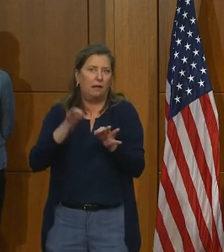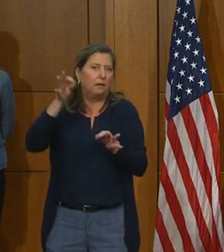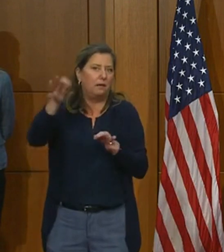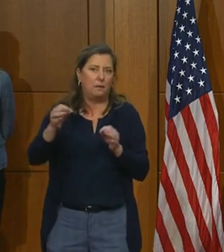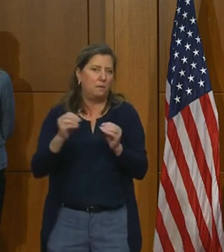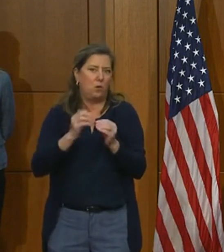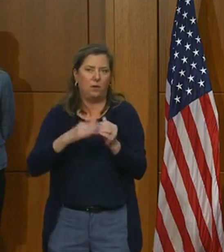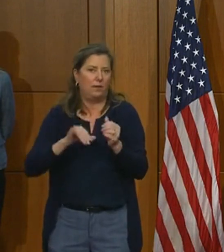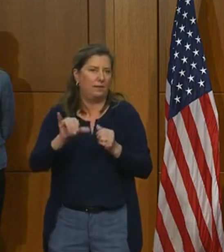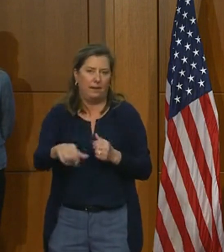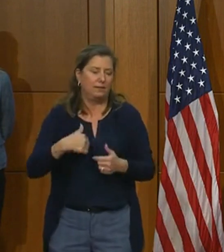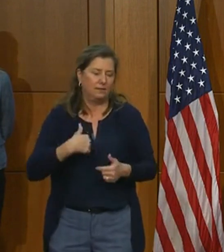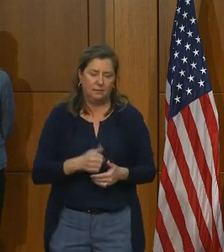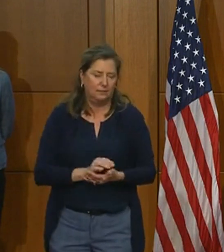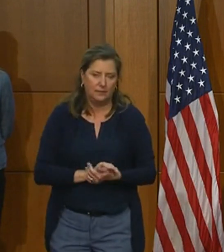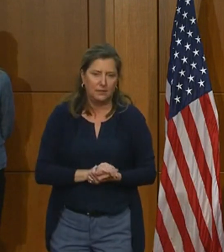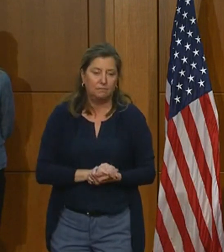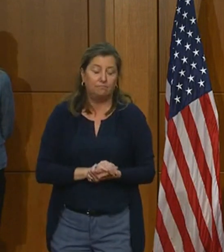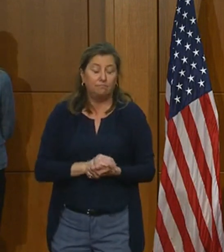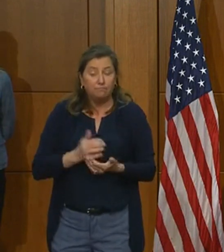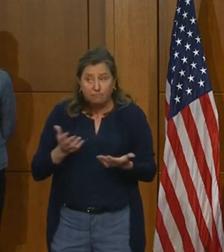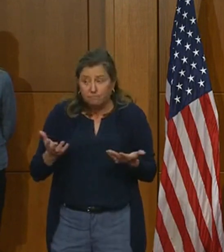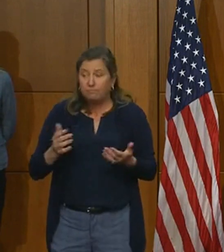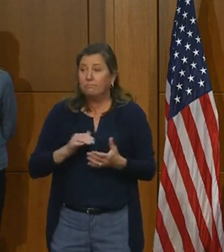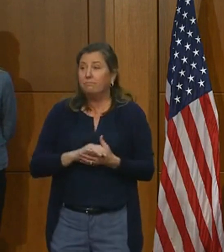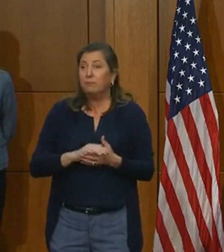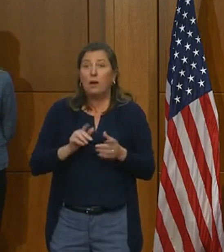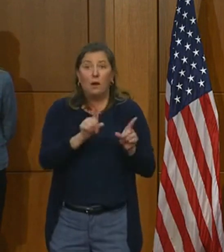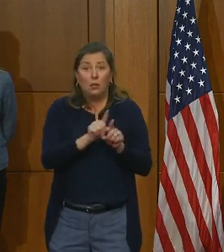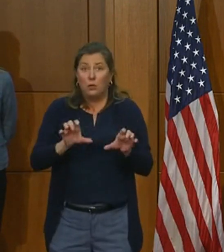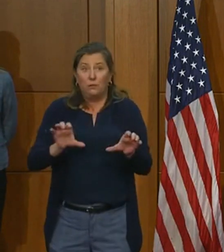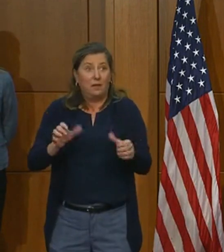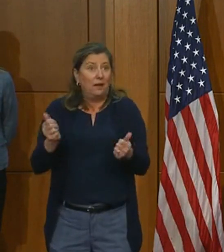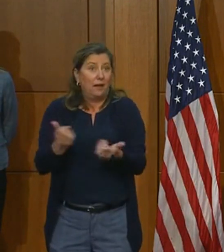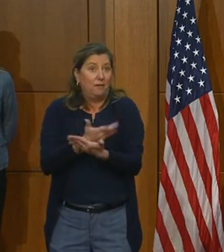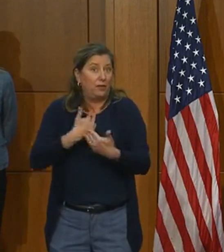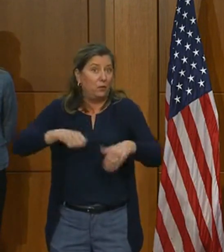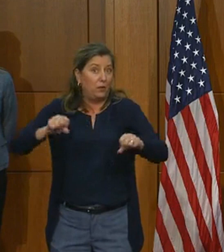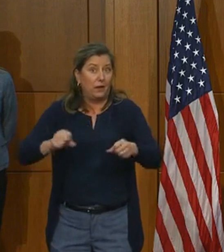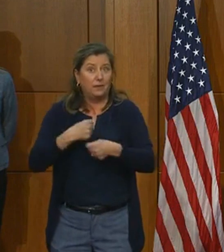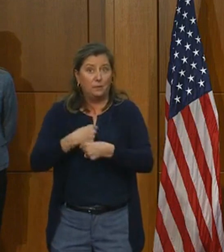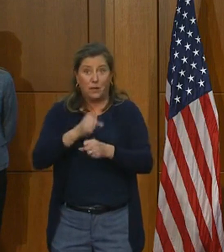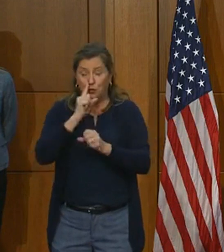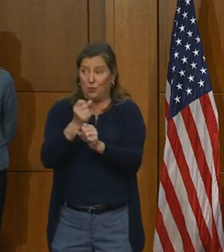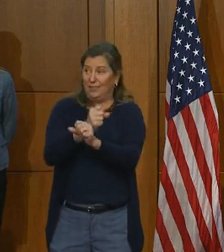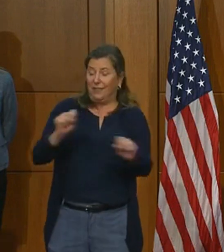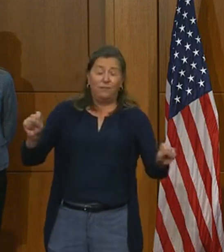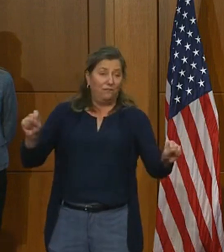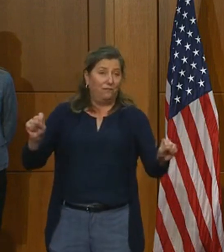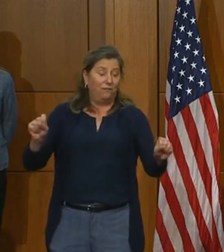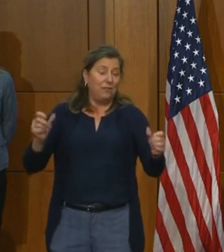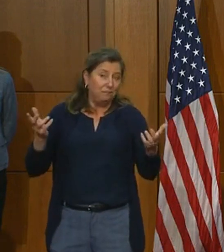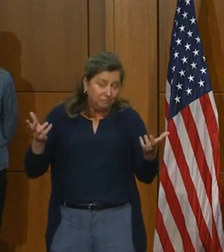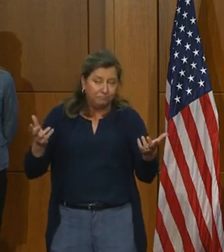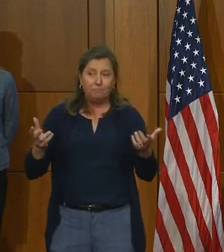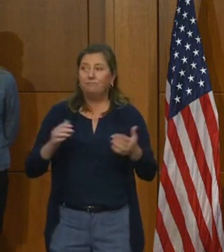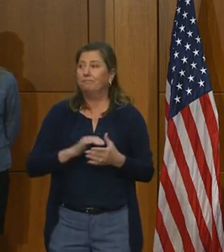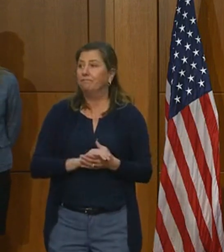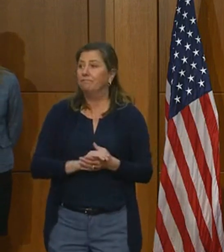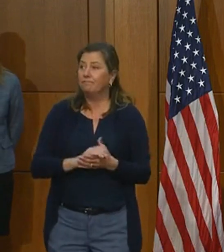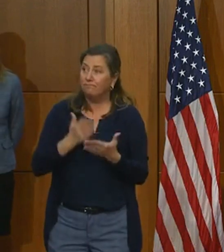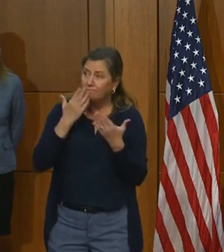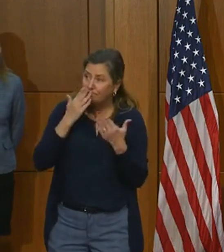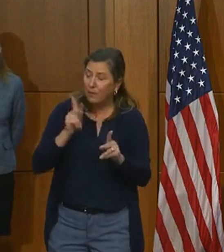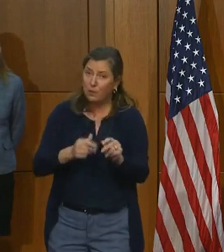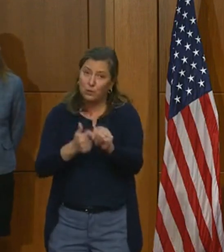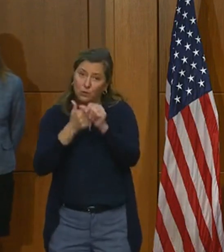postpone it any longer than that. But in addition to that, we've done everything that we can to make it safe. So I appreciate people abiding by